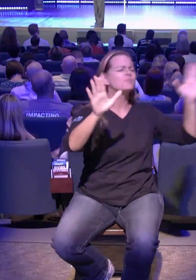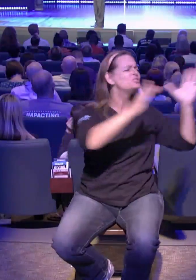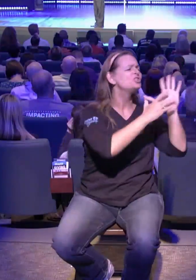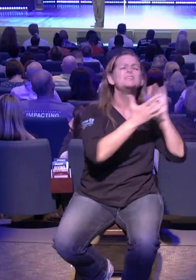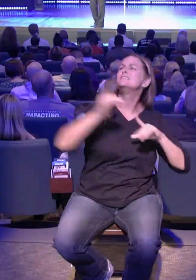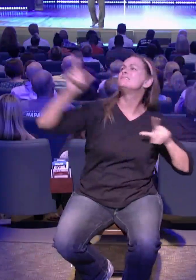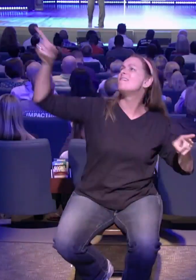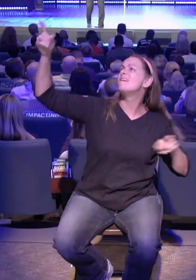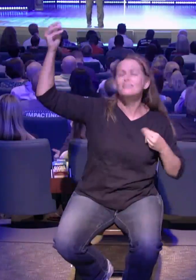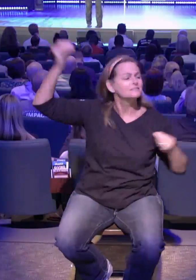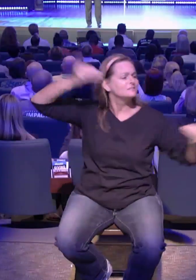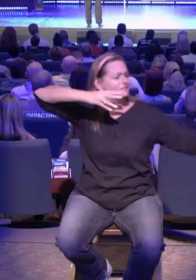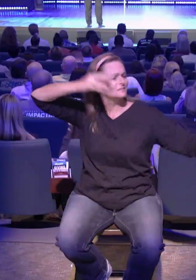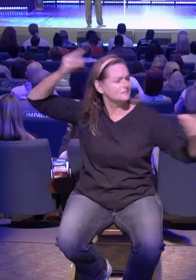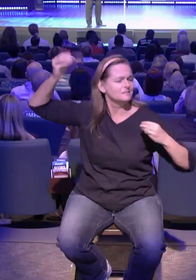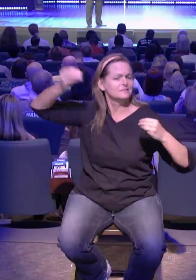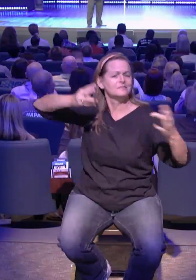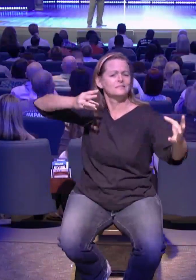Boldly.